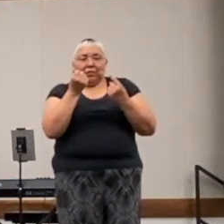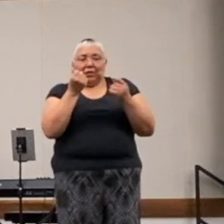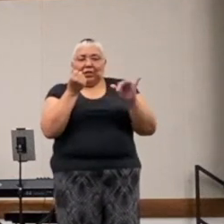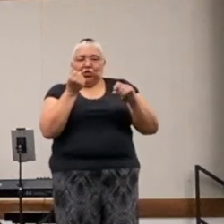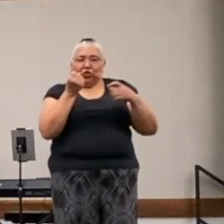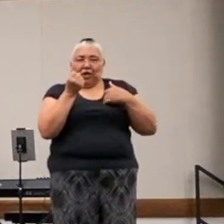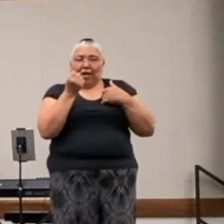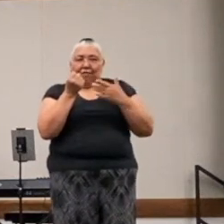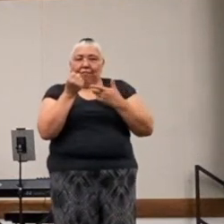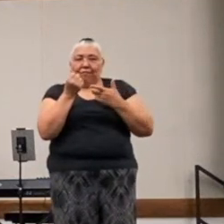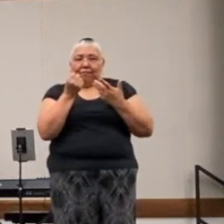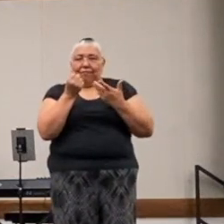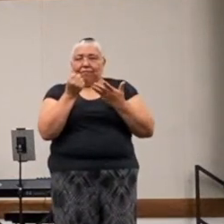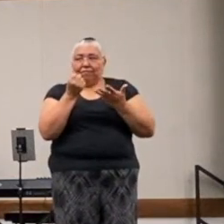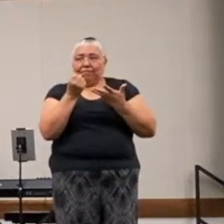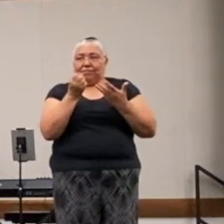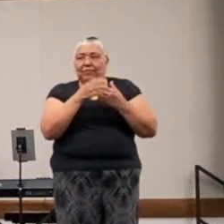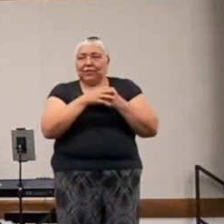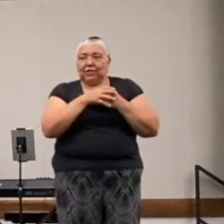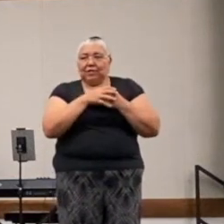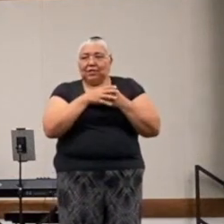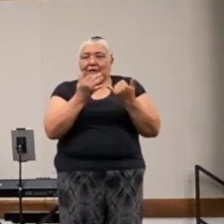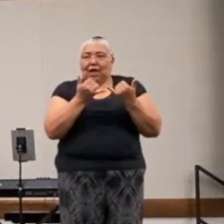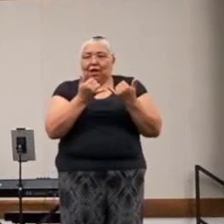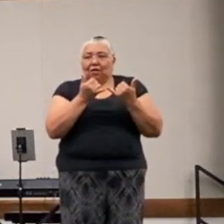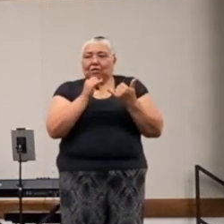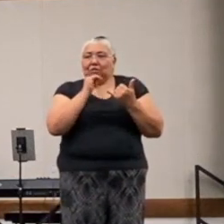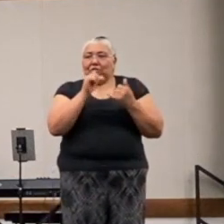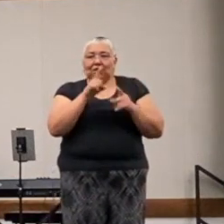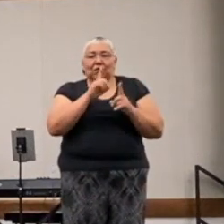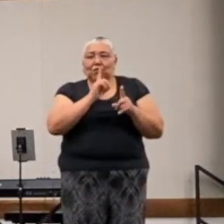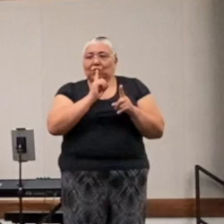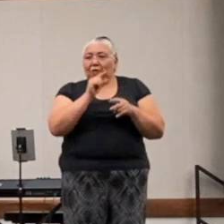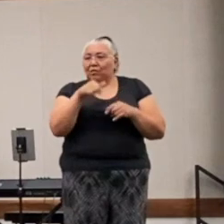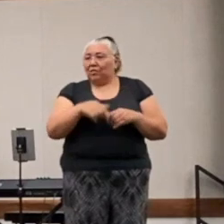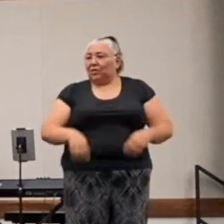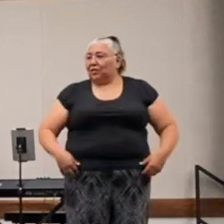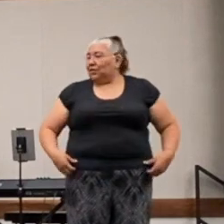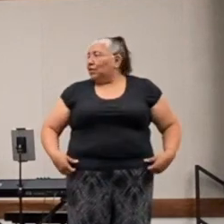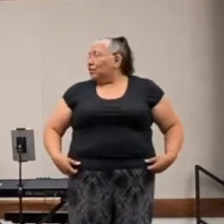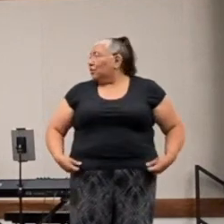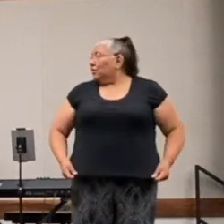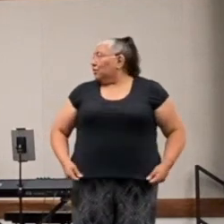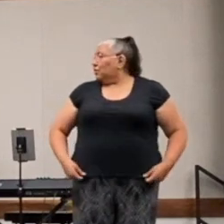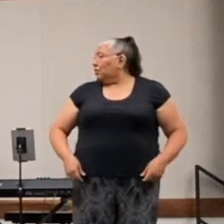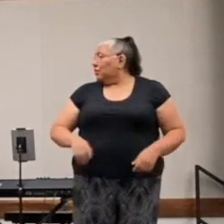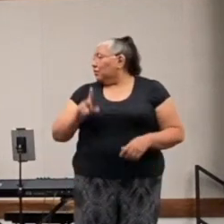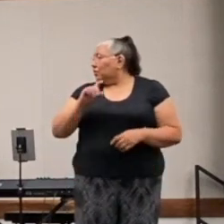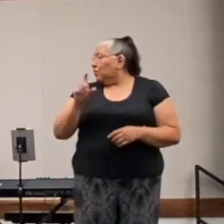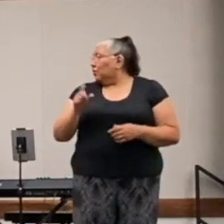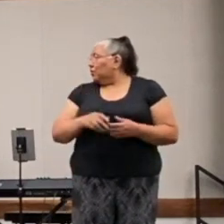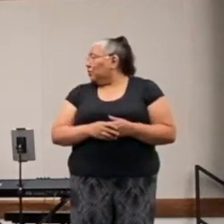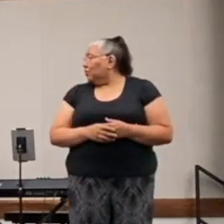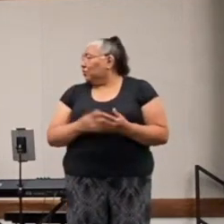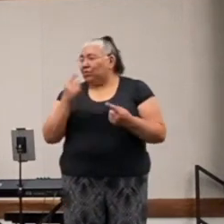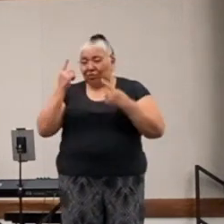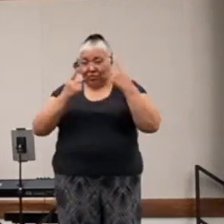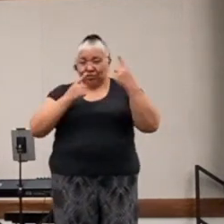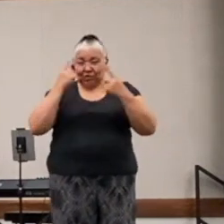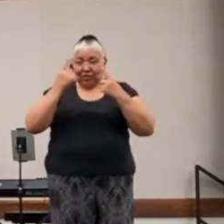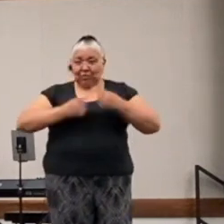Okay, you don't need to respond to these questions. I want you to think